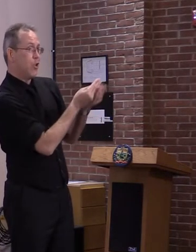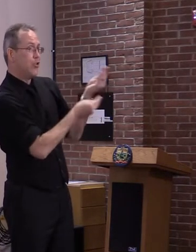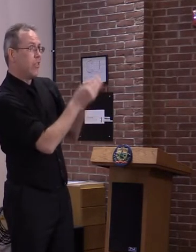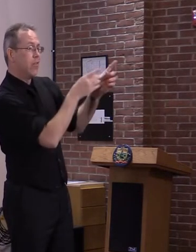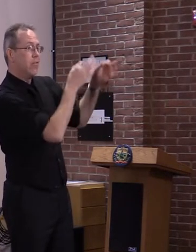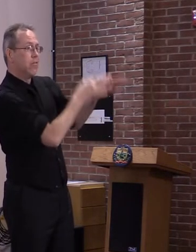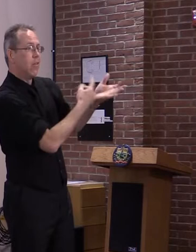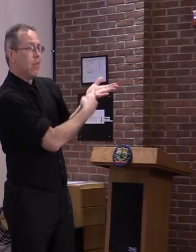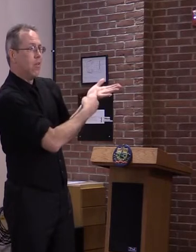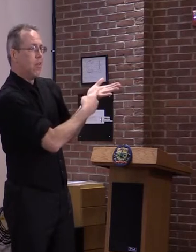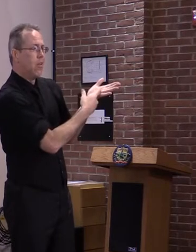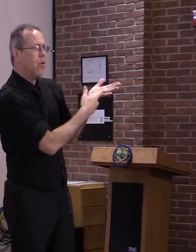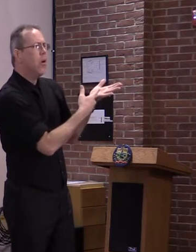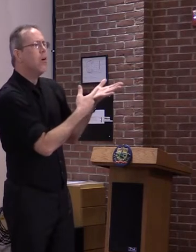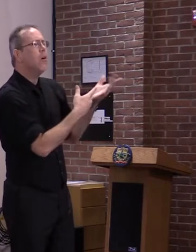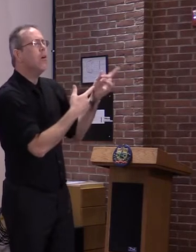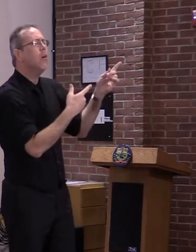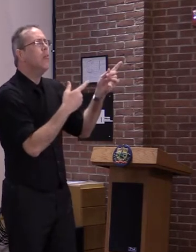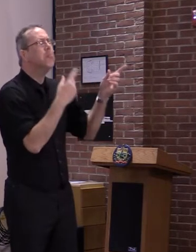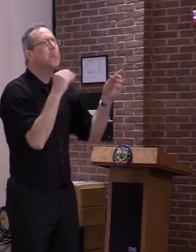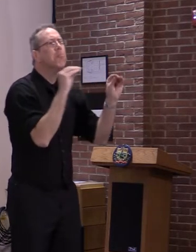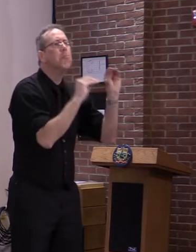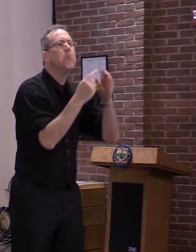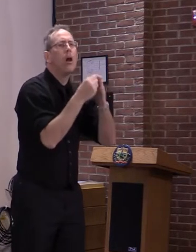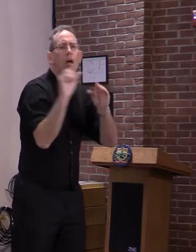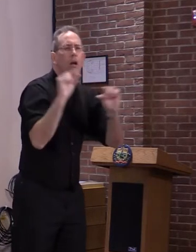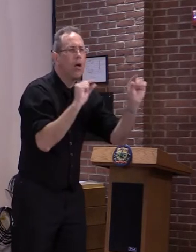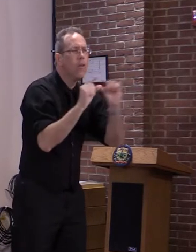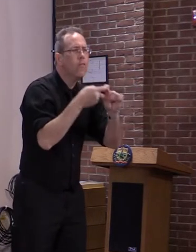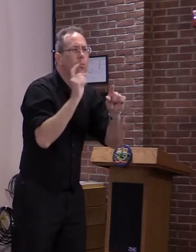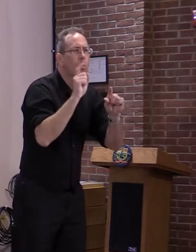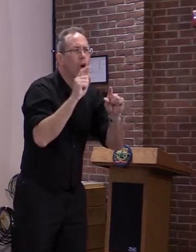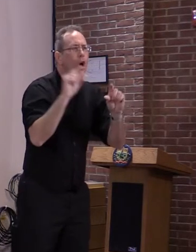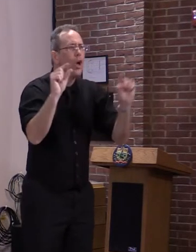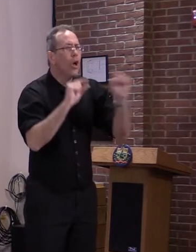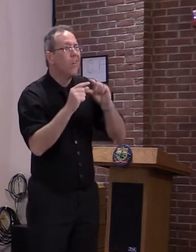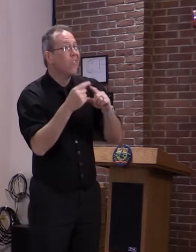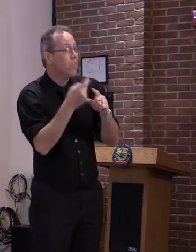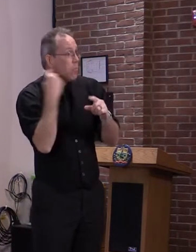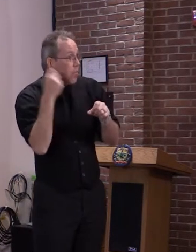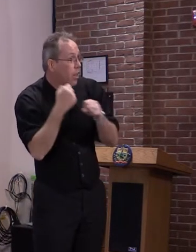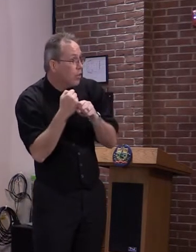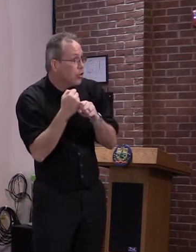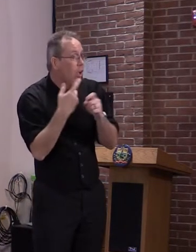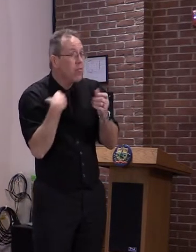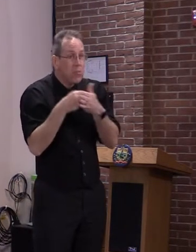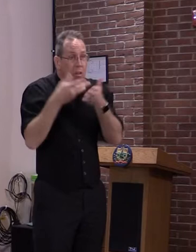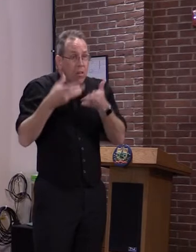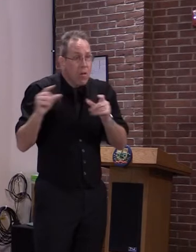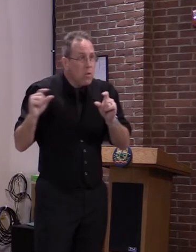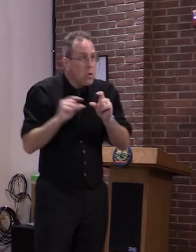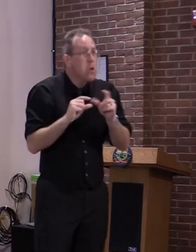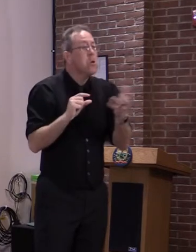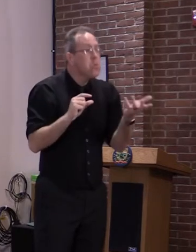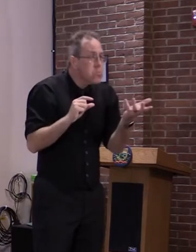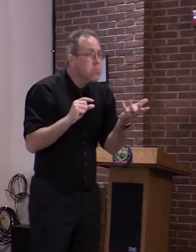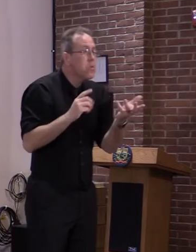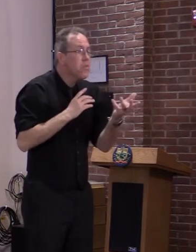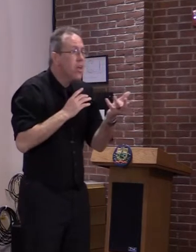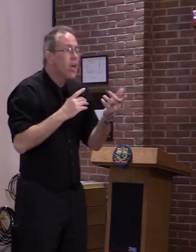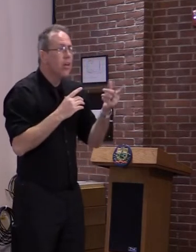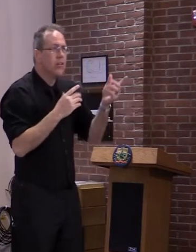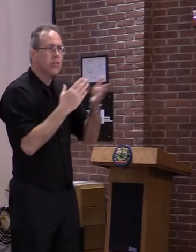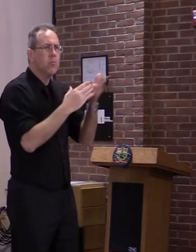using a lot of the surplus money that we had from this current fiscal year that is going to be substantial. They're using a lot of the